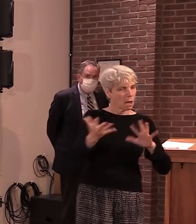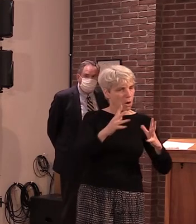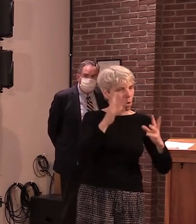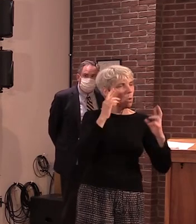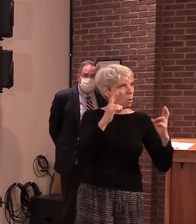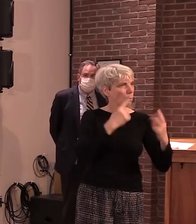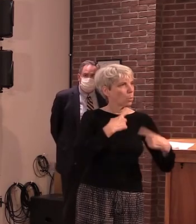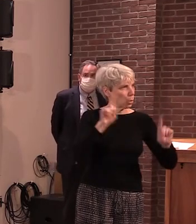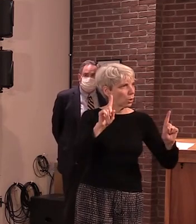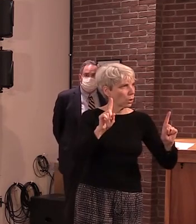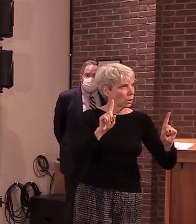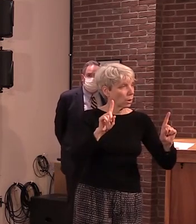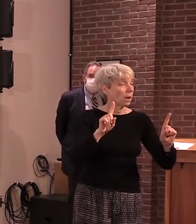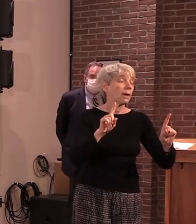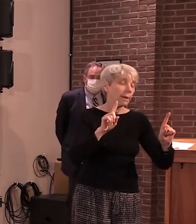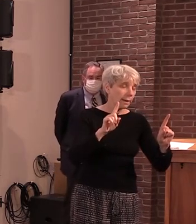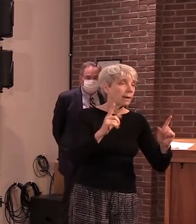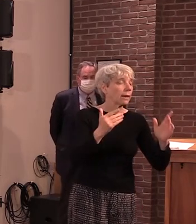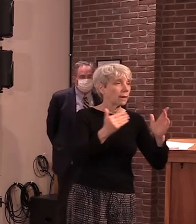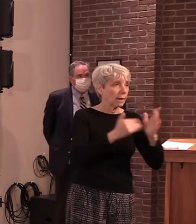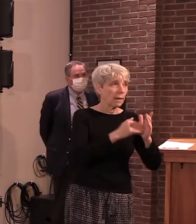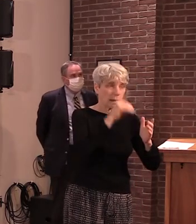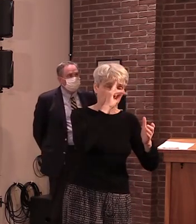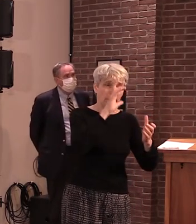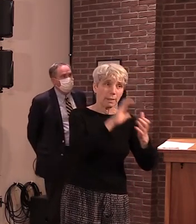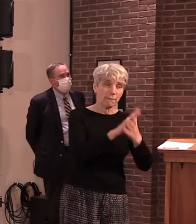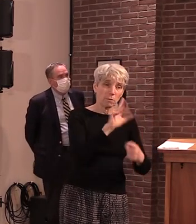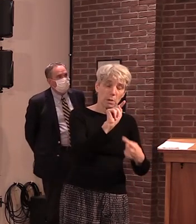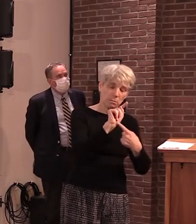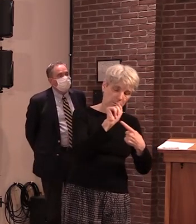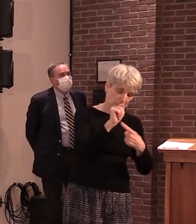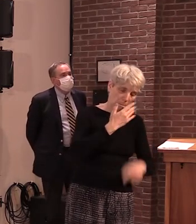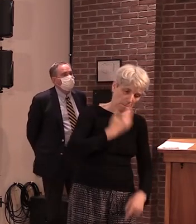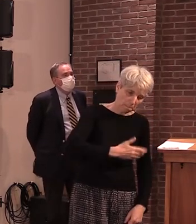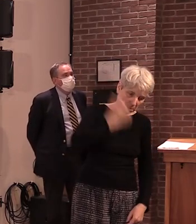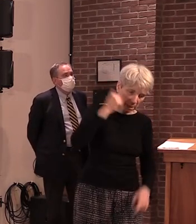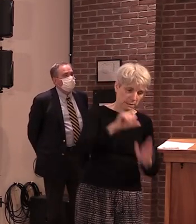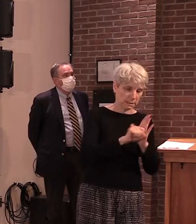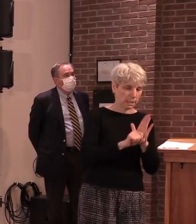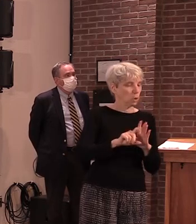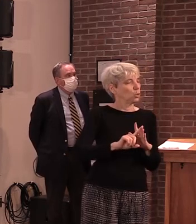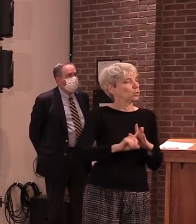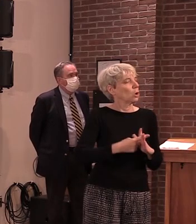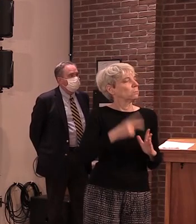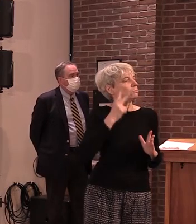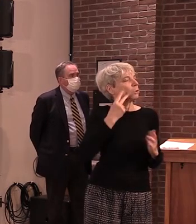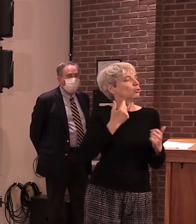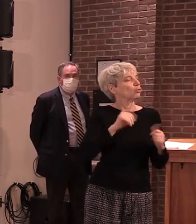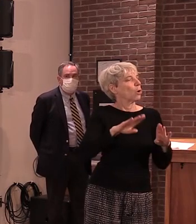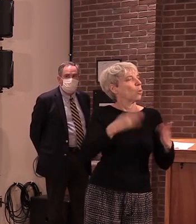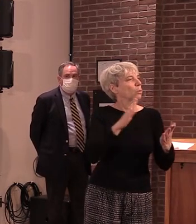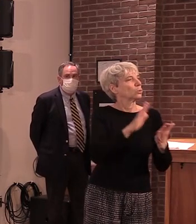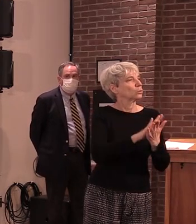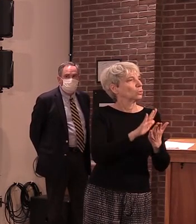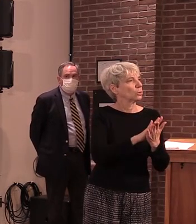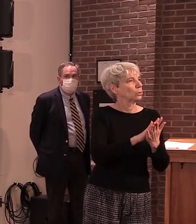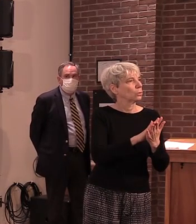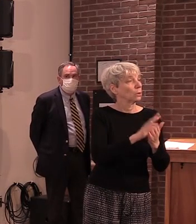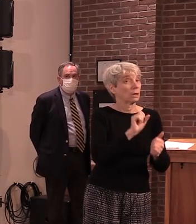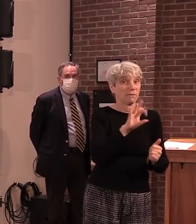I believe we're best suited out of any state in the country to do this. If Vermont can't do